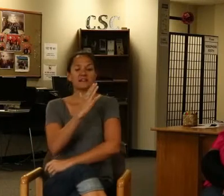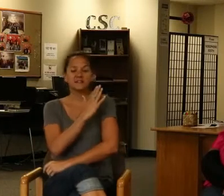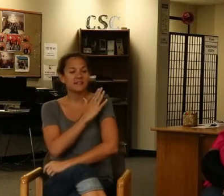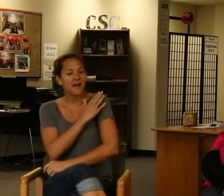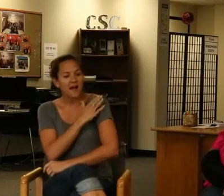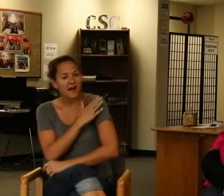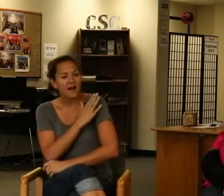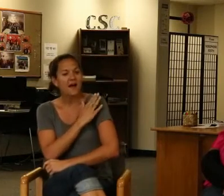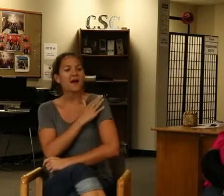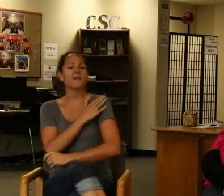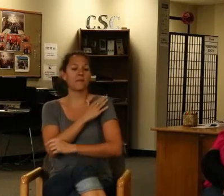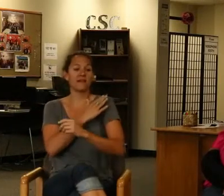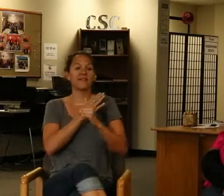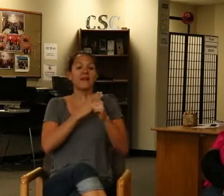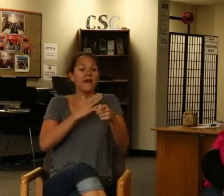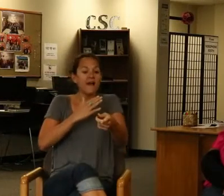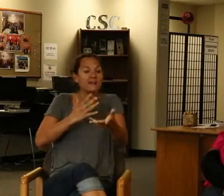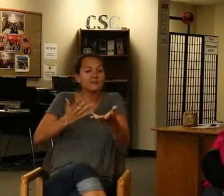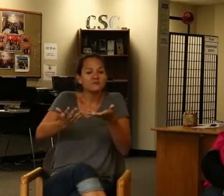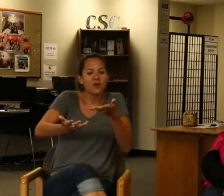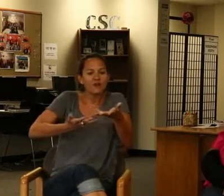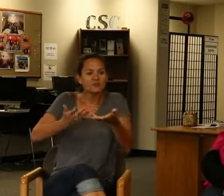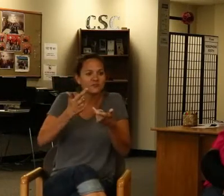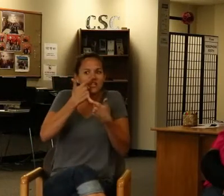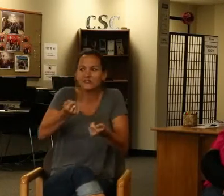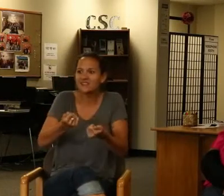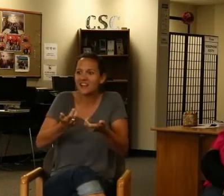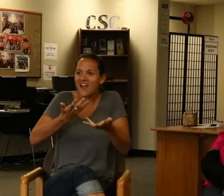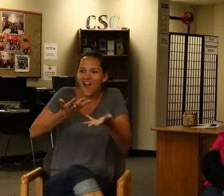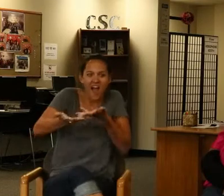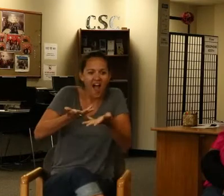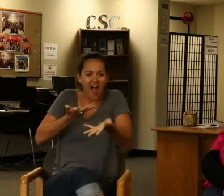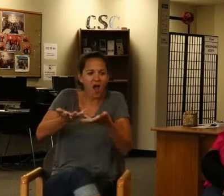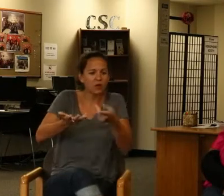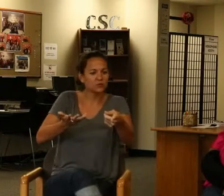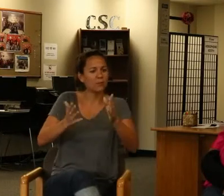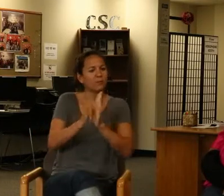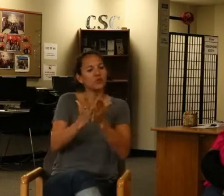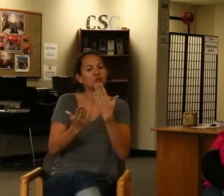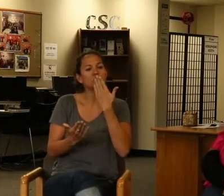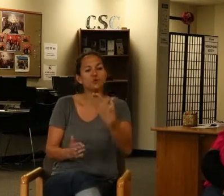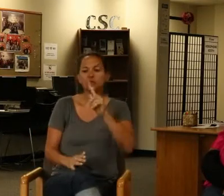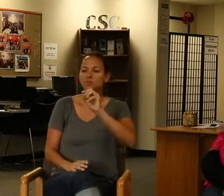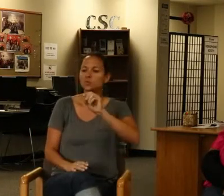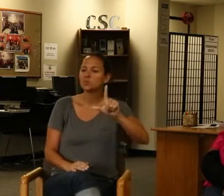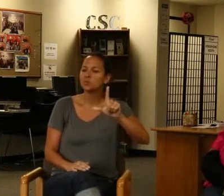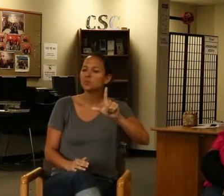wave, you could tap, and then once you start getting that interaction, he's interested, you can keep going. The book is a